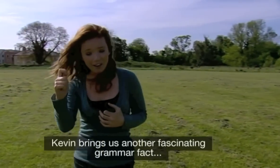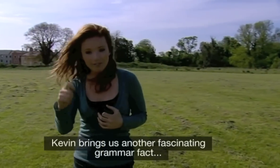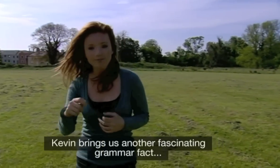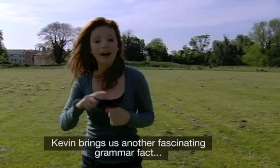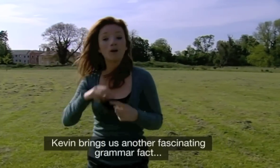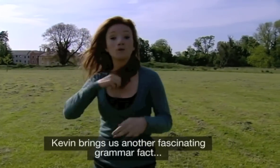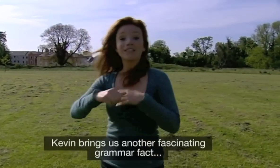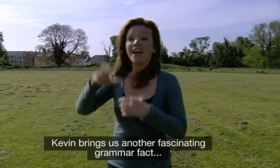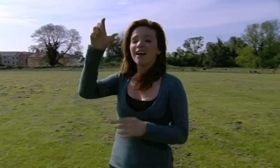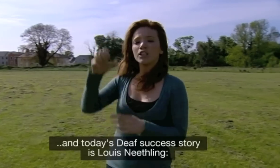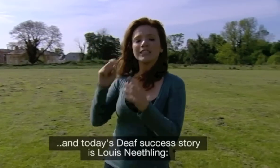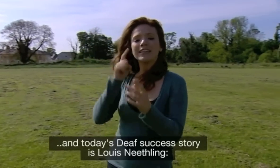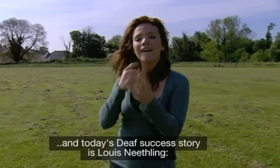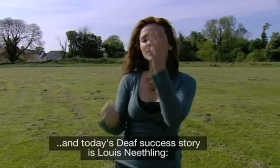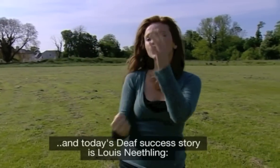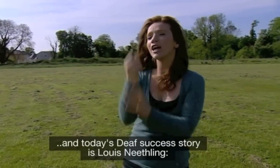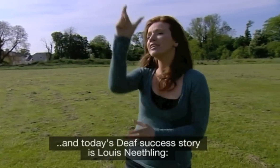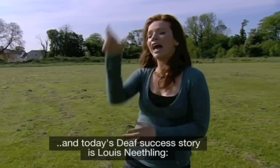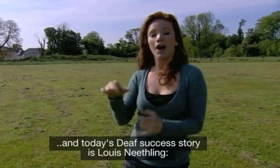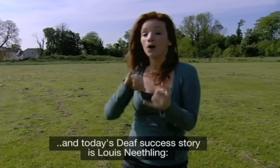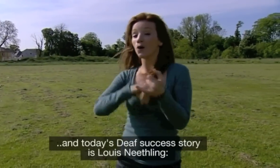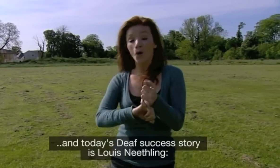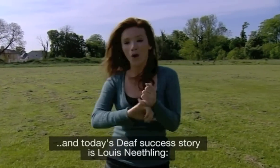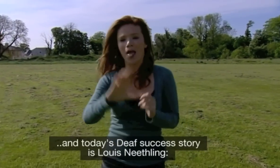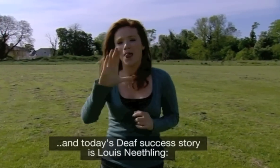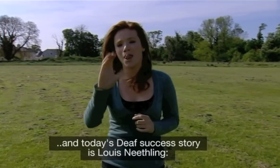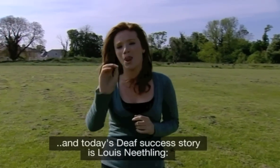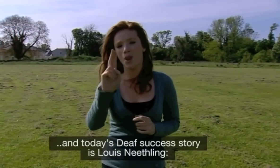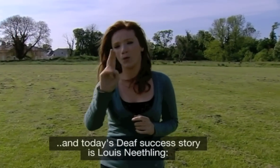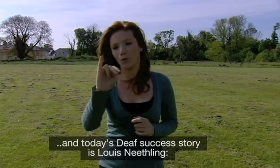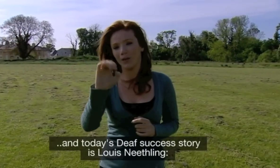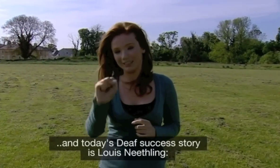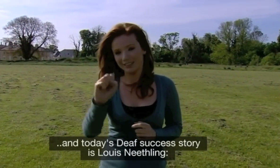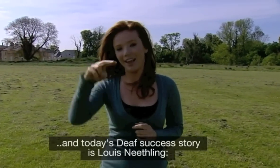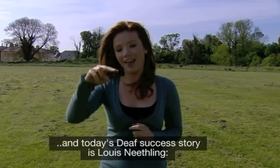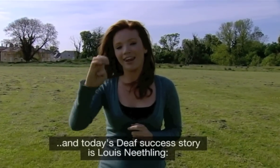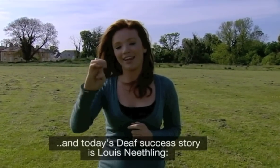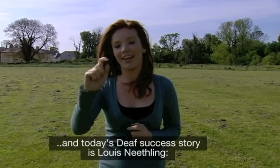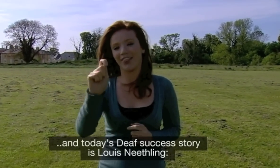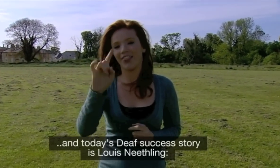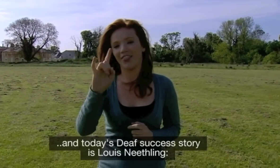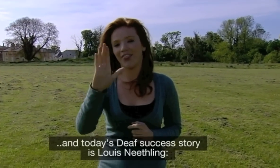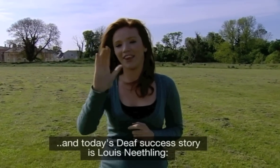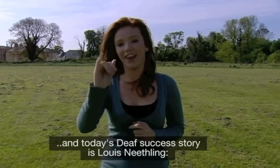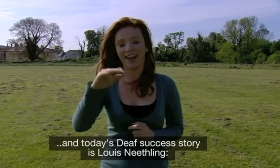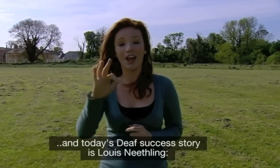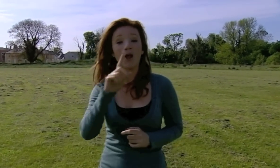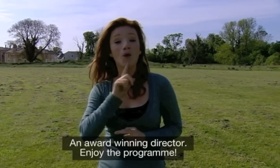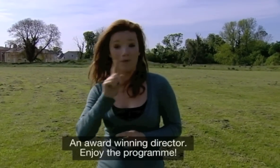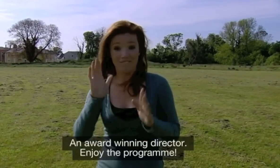fact. And today's deaf success story is Louis Niesling, an